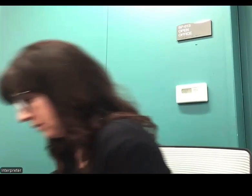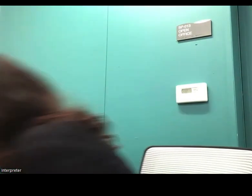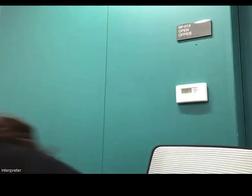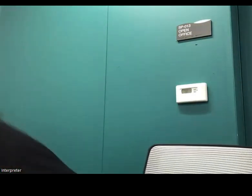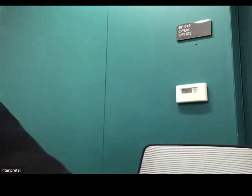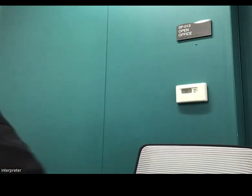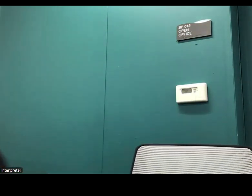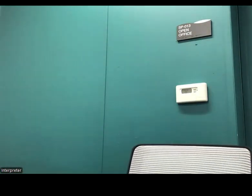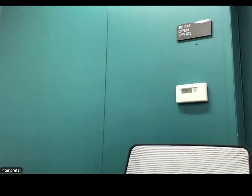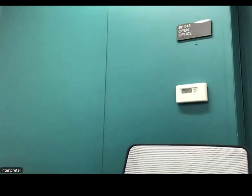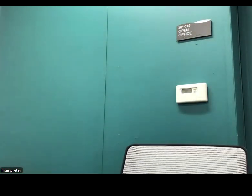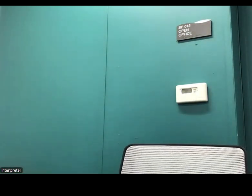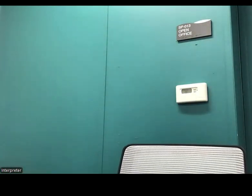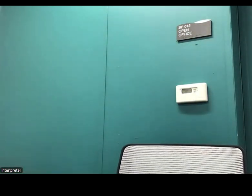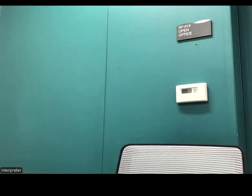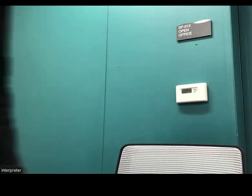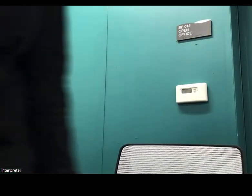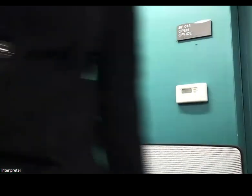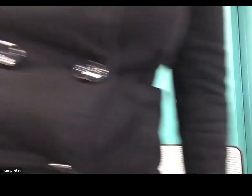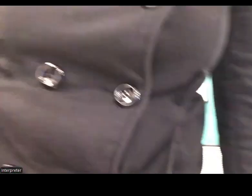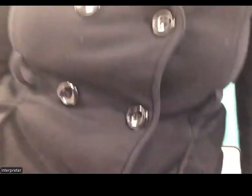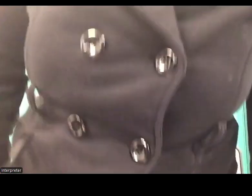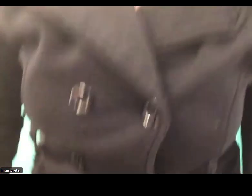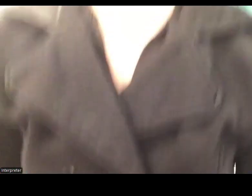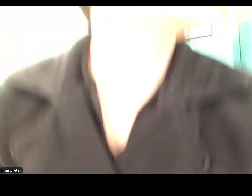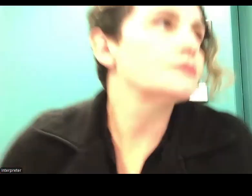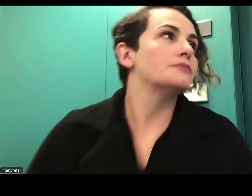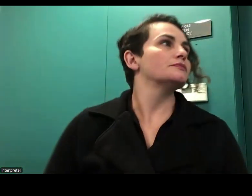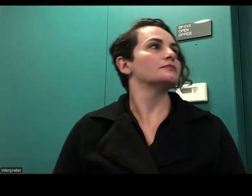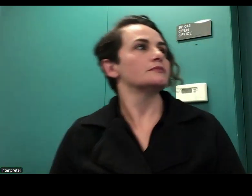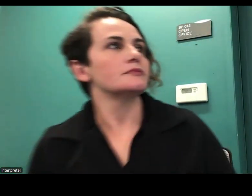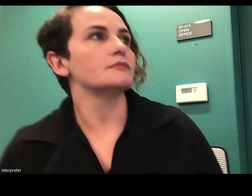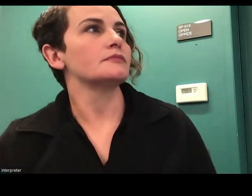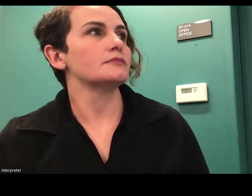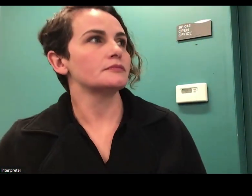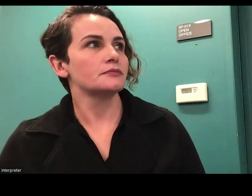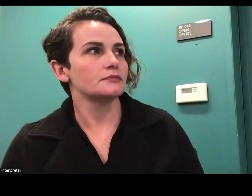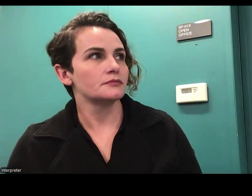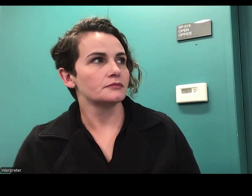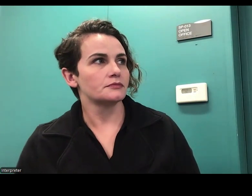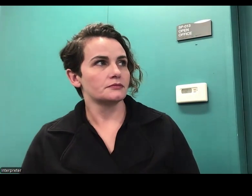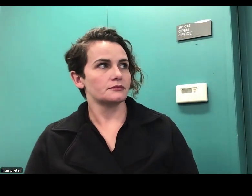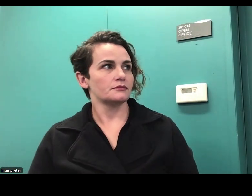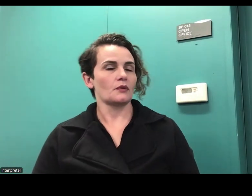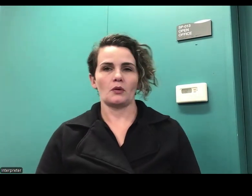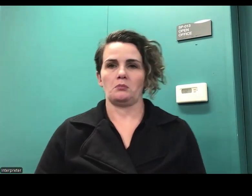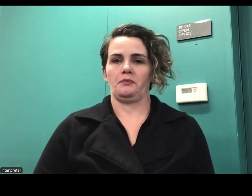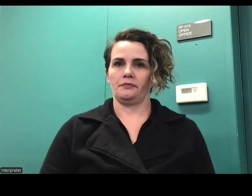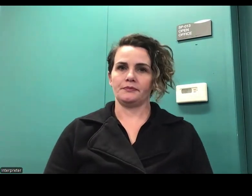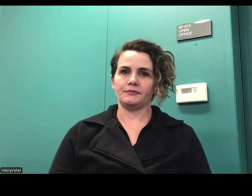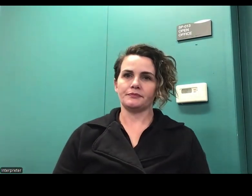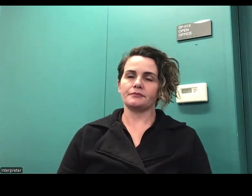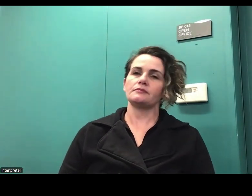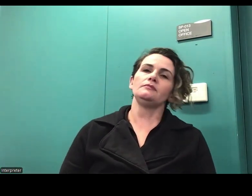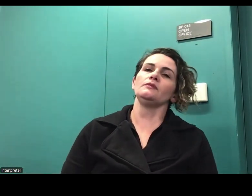I haven't seen a lot of the plans yet. It doesn't apply to intersex individuals, unisex, or single occupant facilities. There is